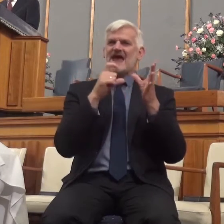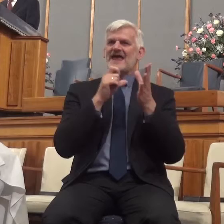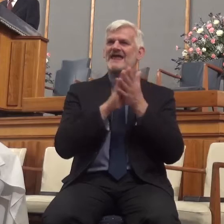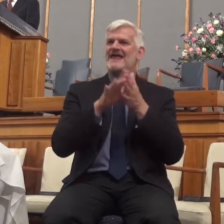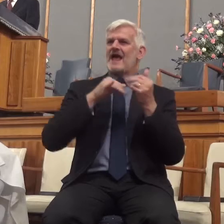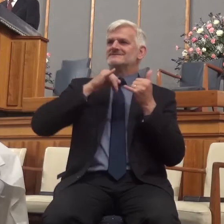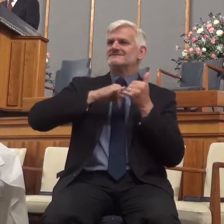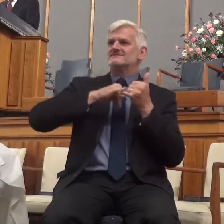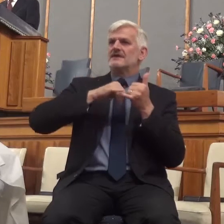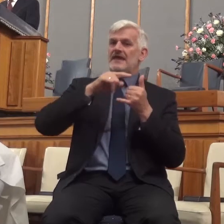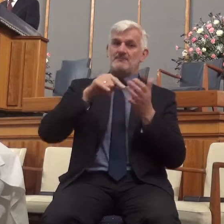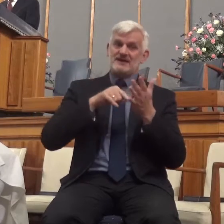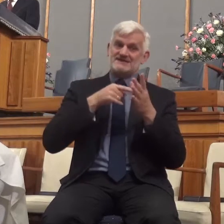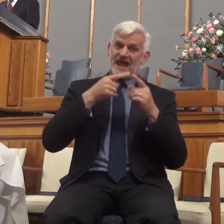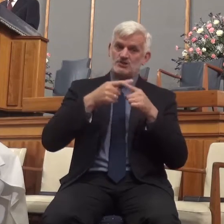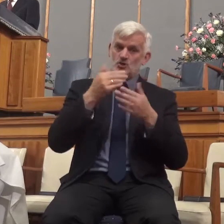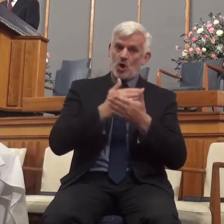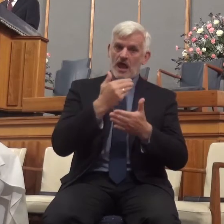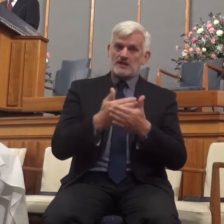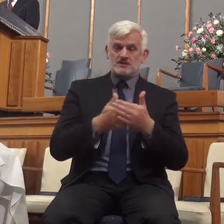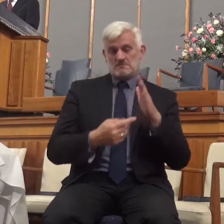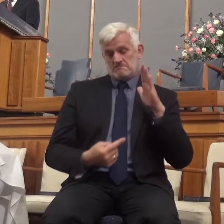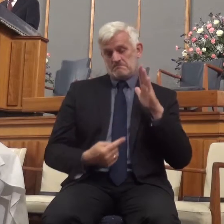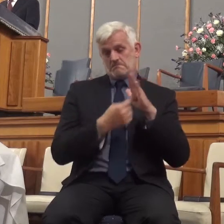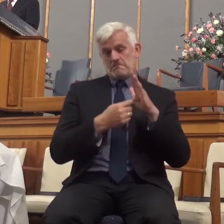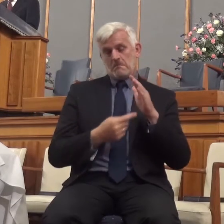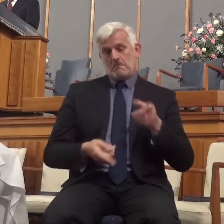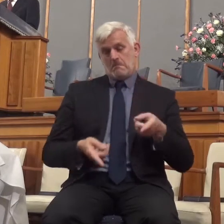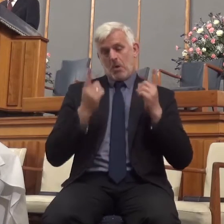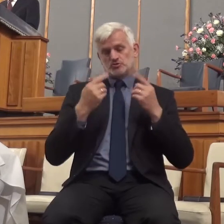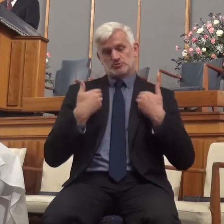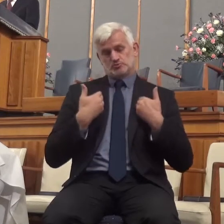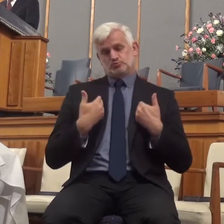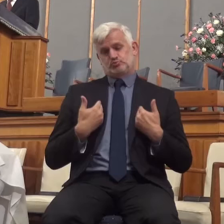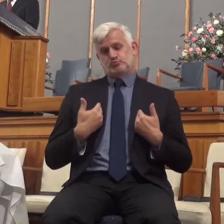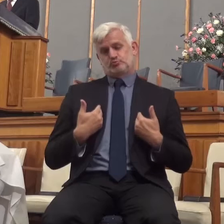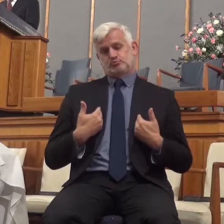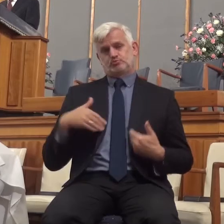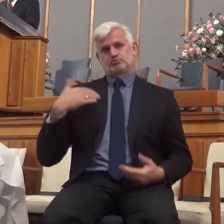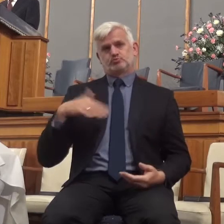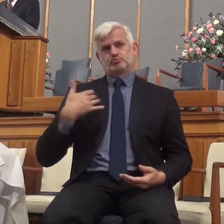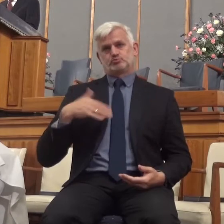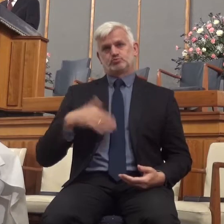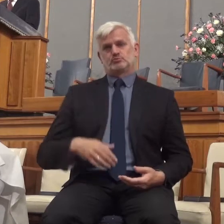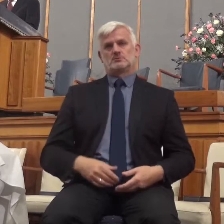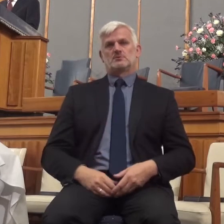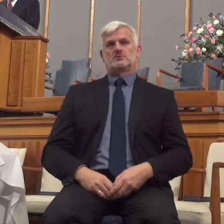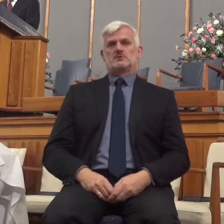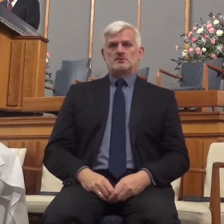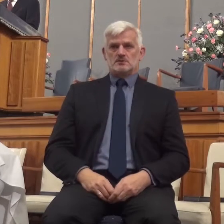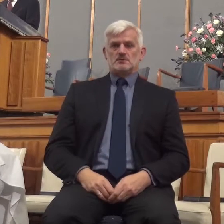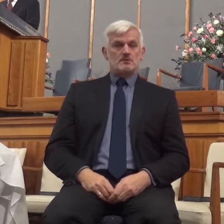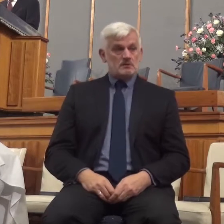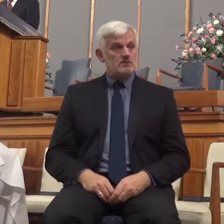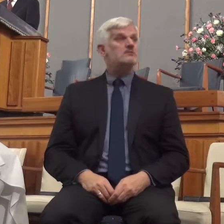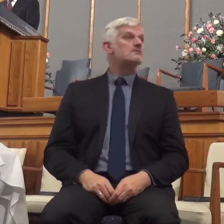chief among the publicans, the tax collectors, and he was rich. And he